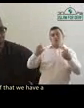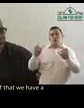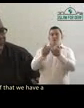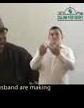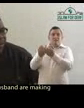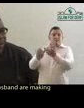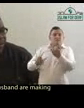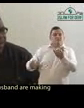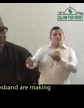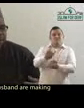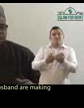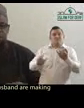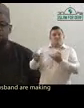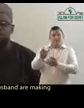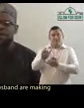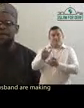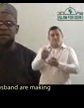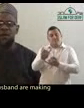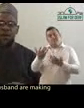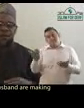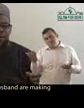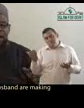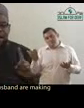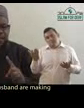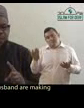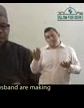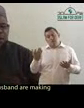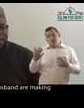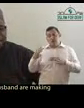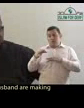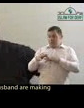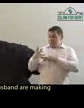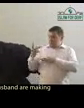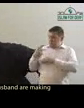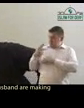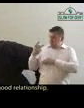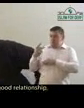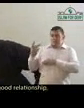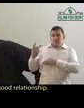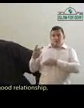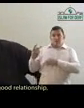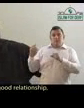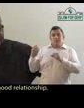conflict going on. So as long as her and her husband are making jihad,